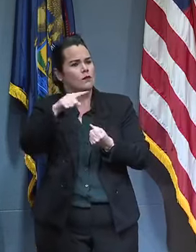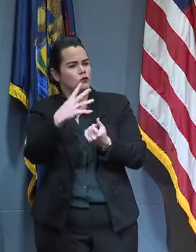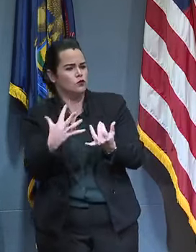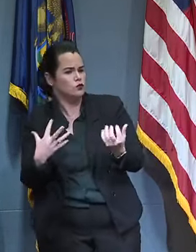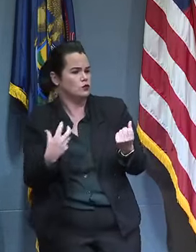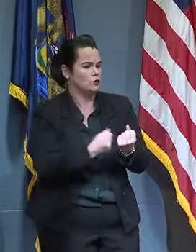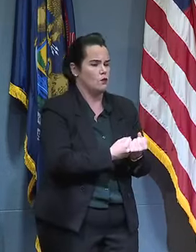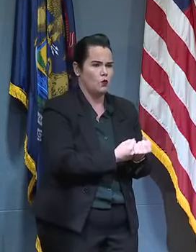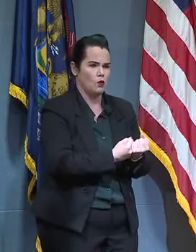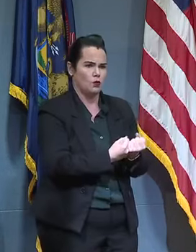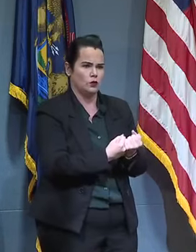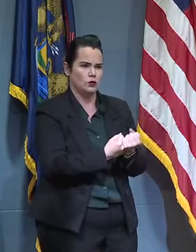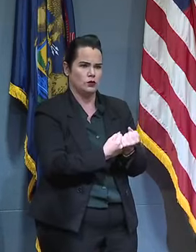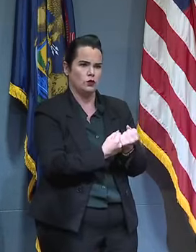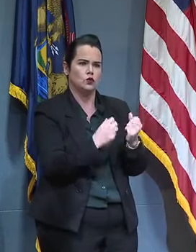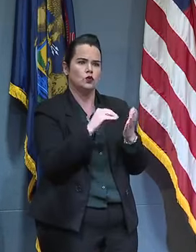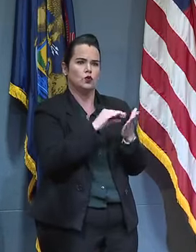additional